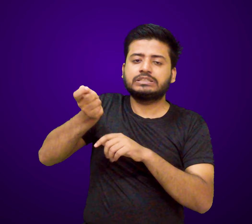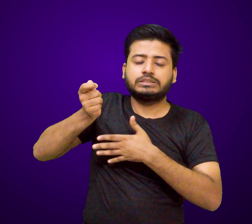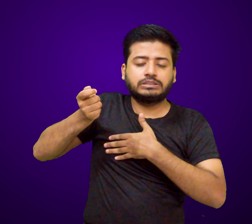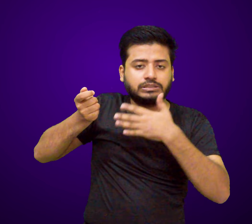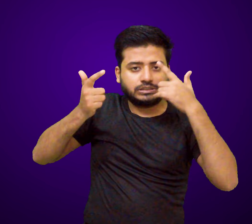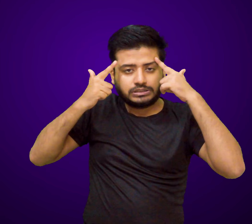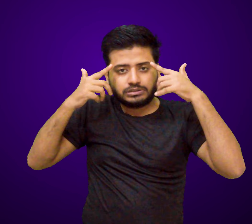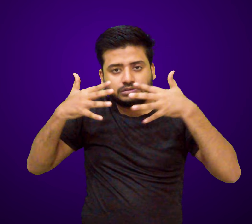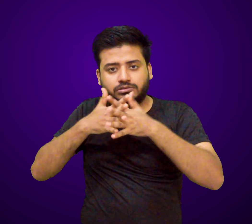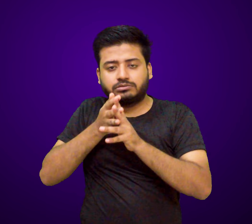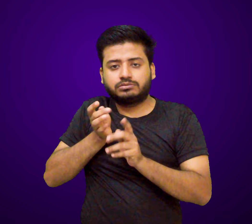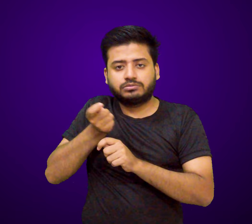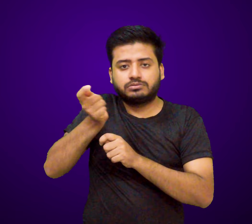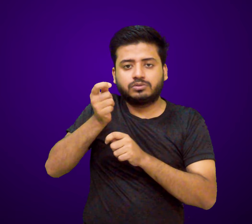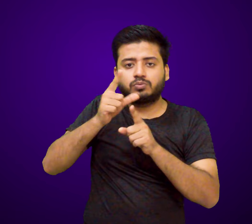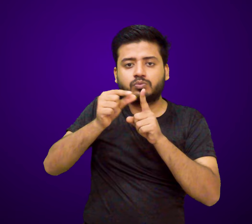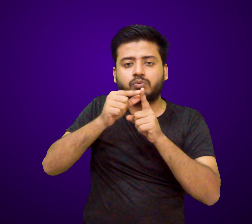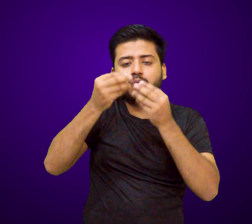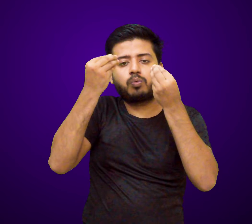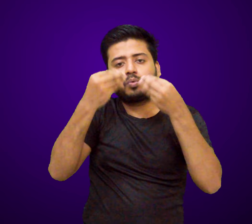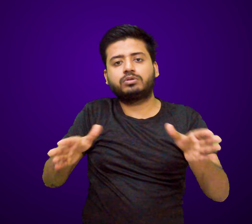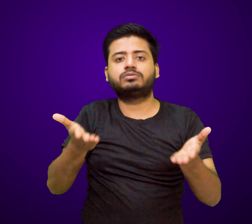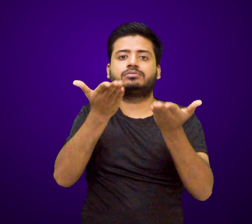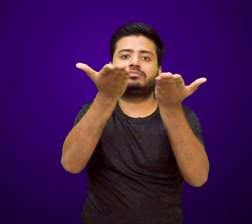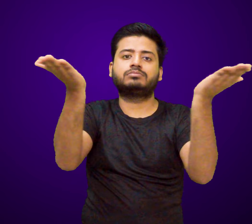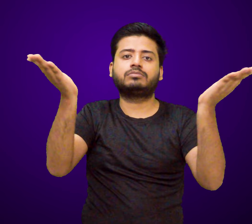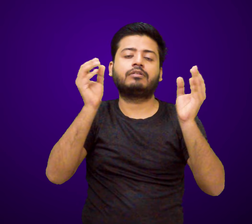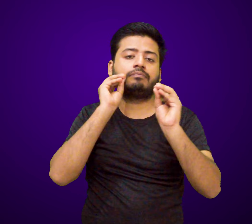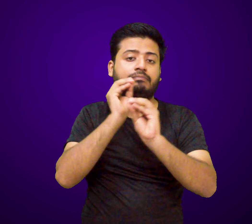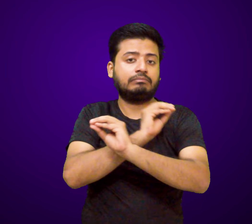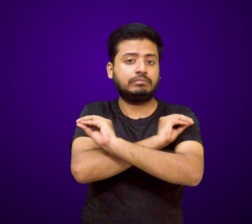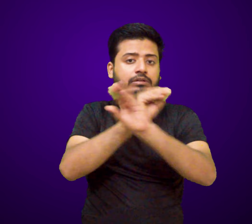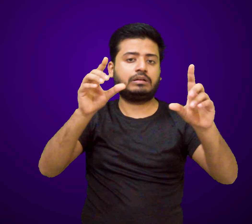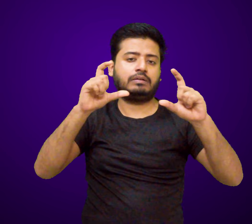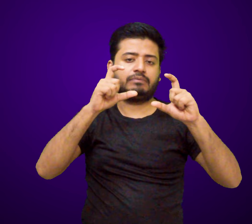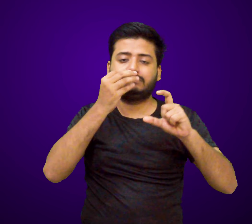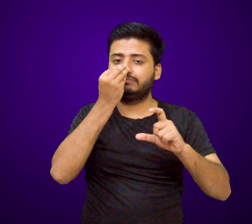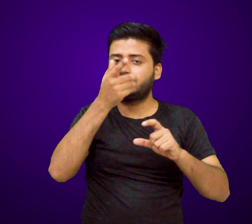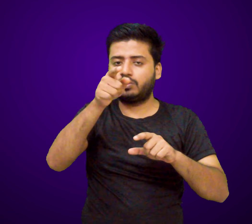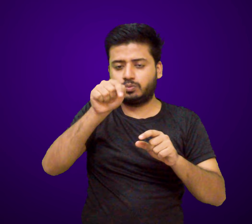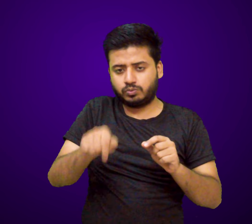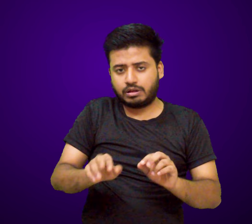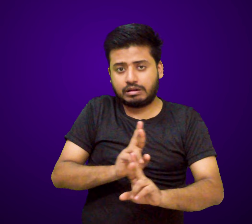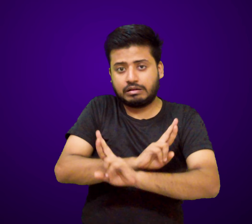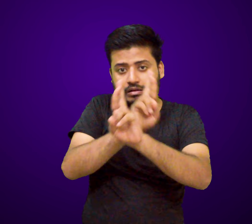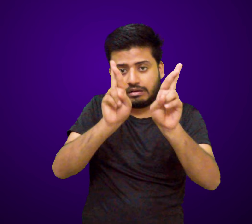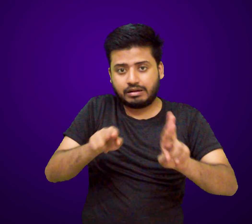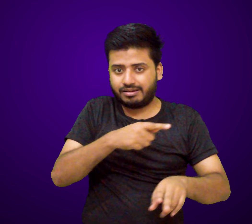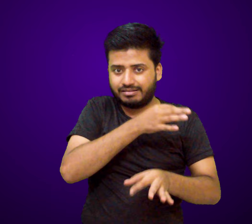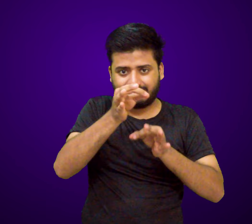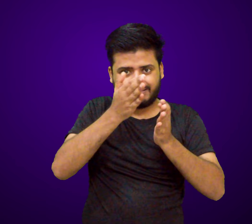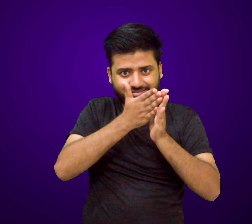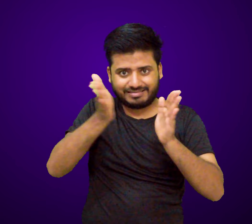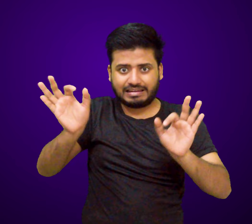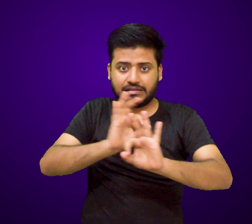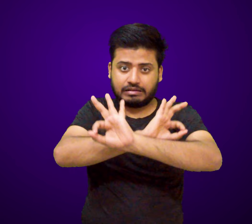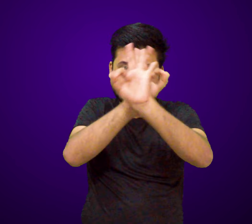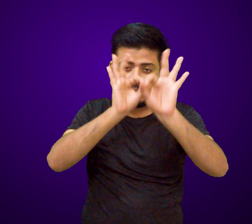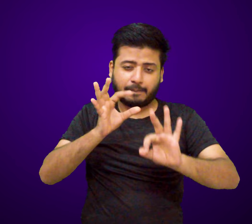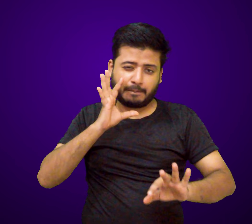from holding a job. If you have tried to work but failed, describe those attempts, as they can demonstrate your commitment to remaining